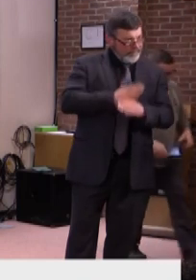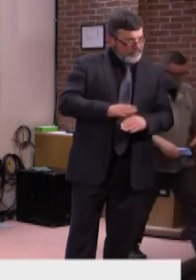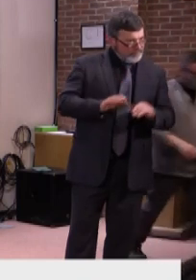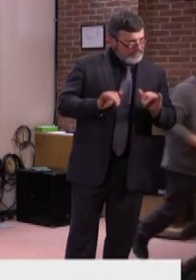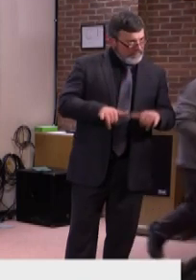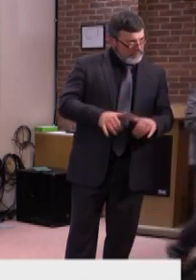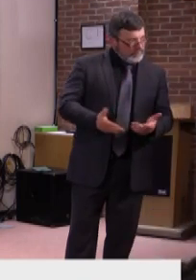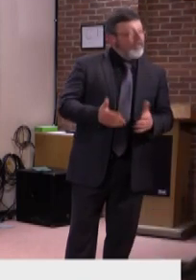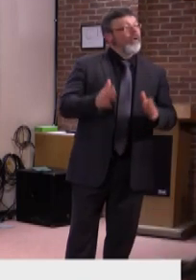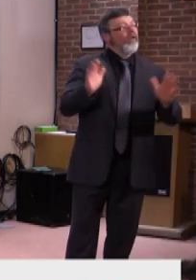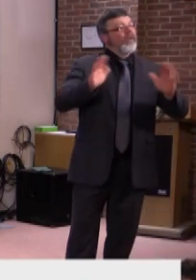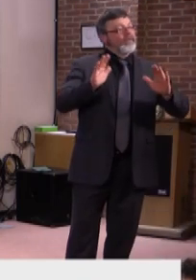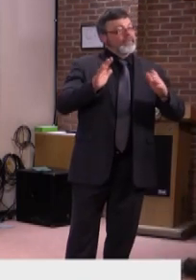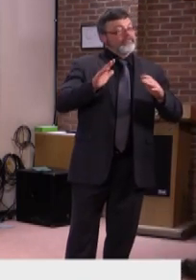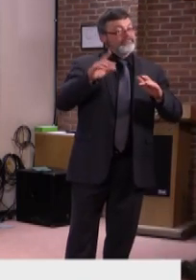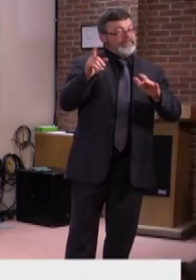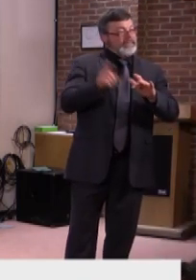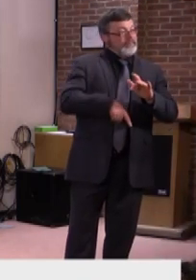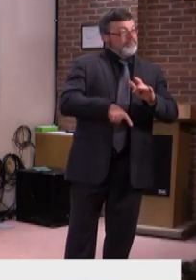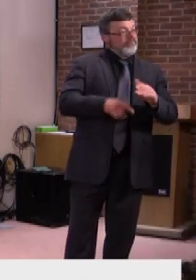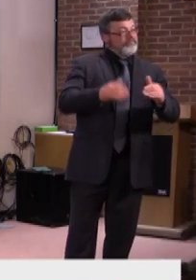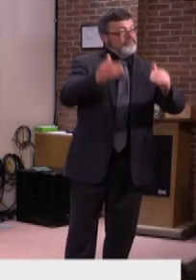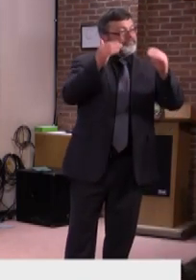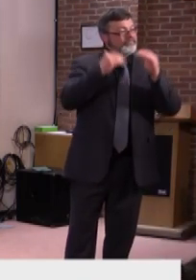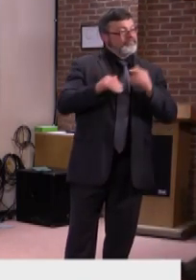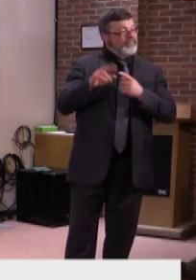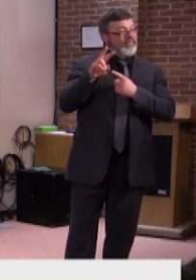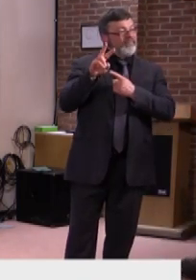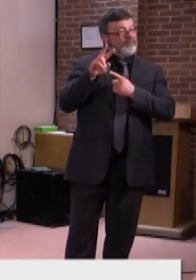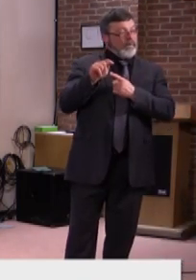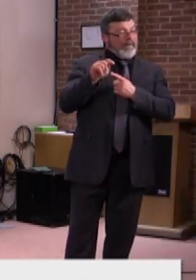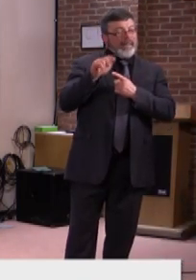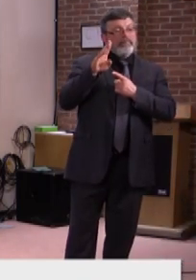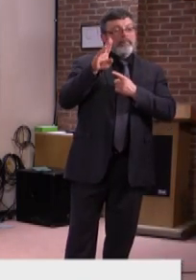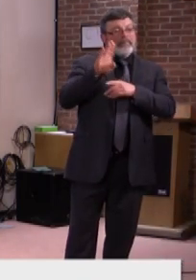all right now we'll try tim mcquiston vermont business magazine